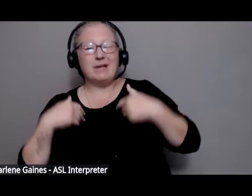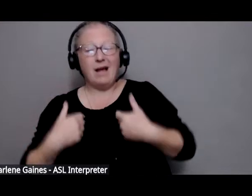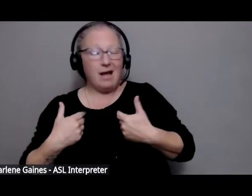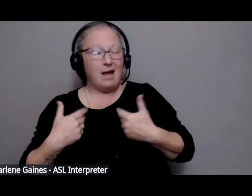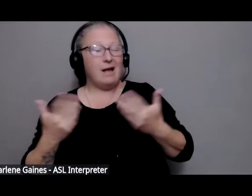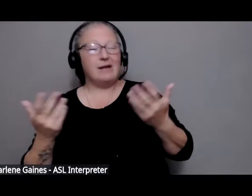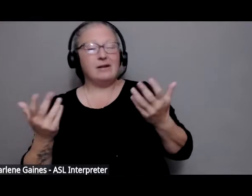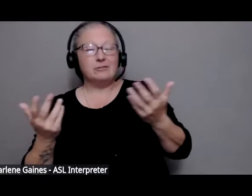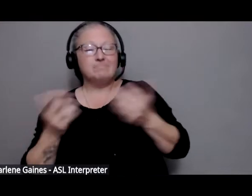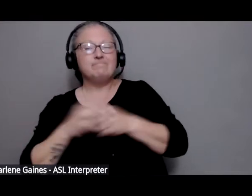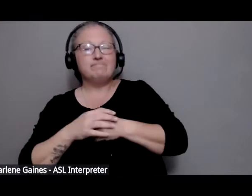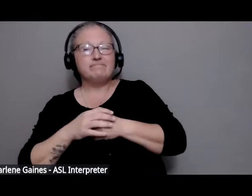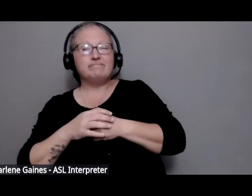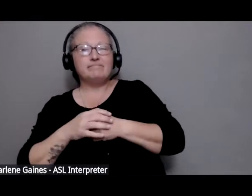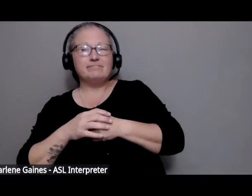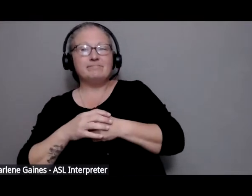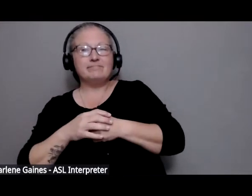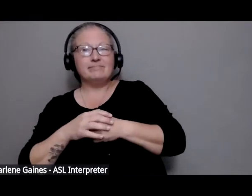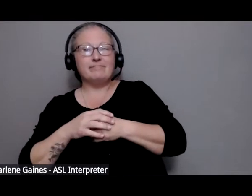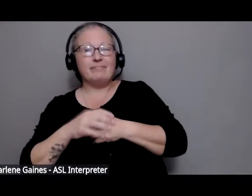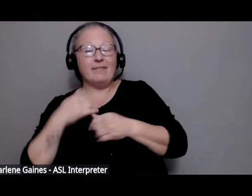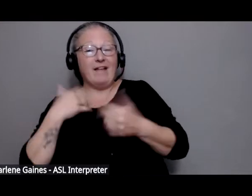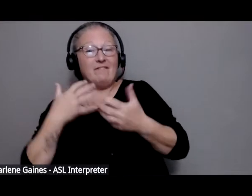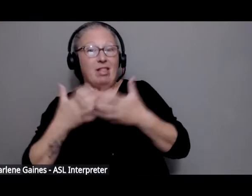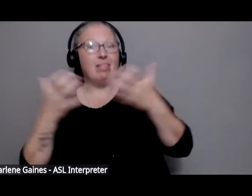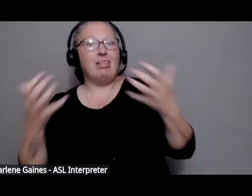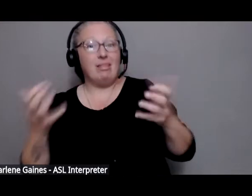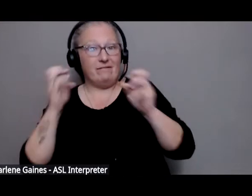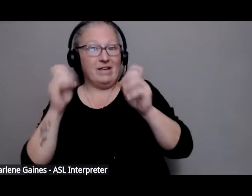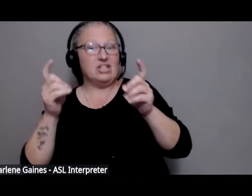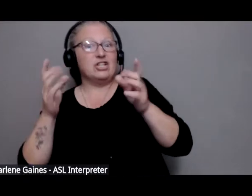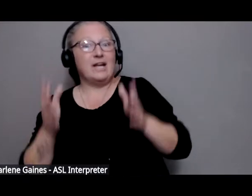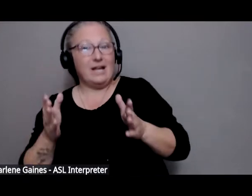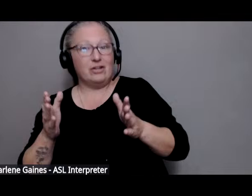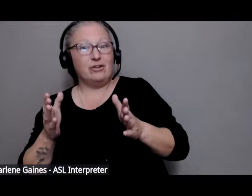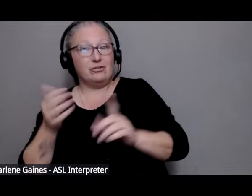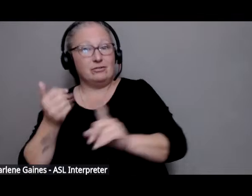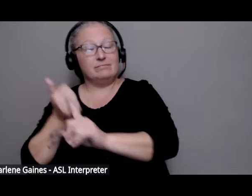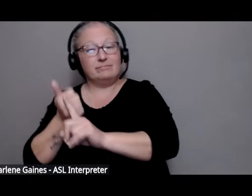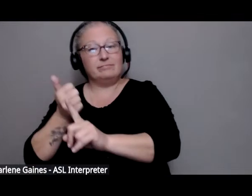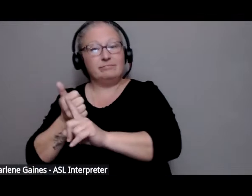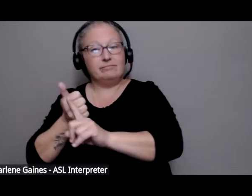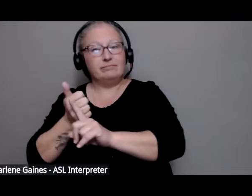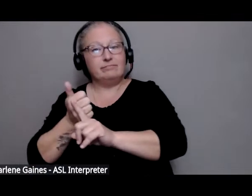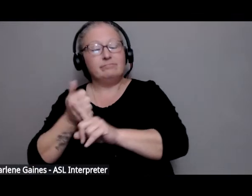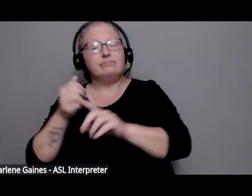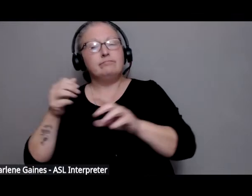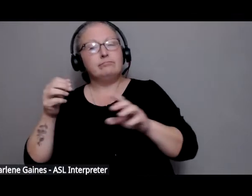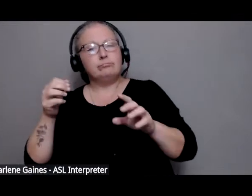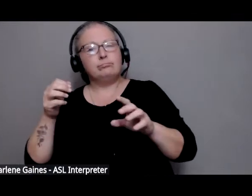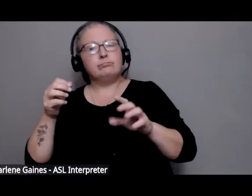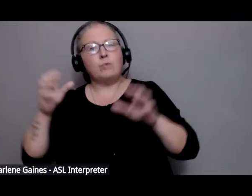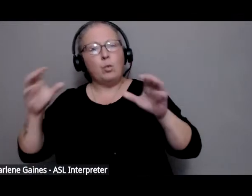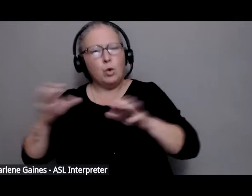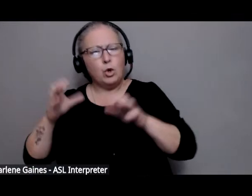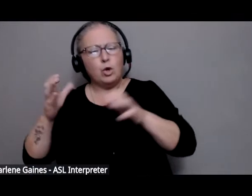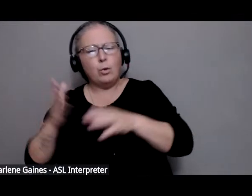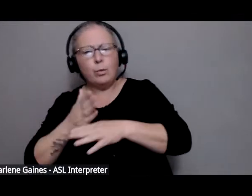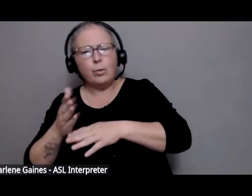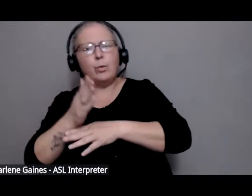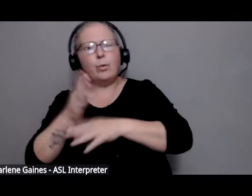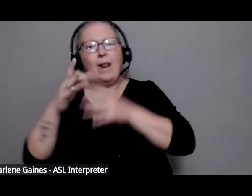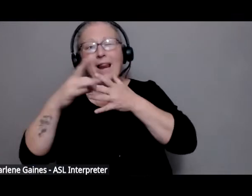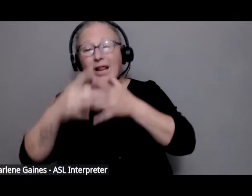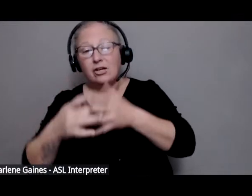And I have a lot of educators who are, working through the leadership and the management of